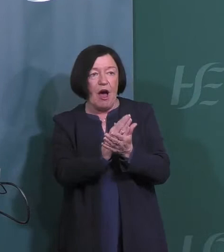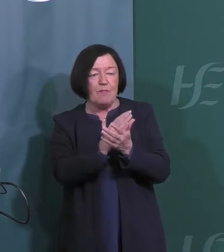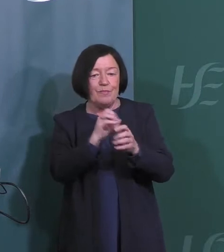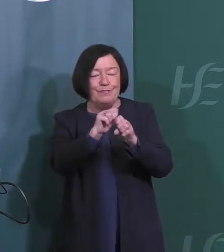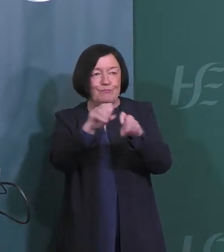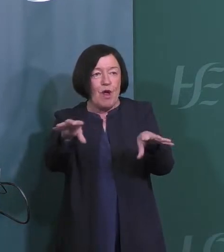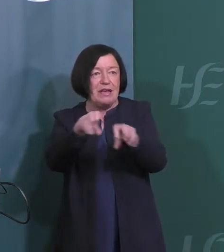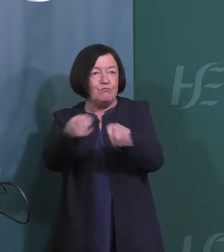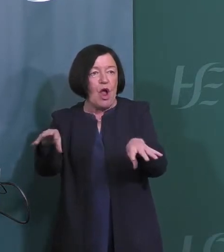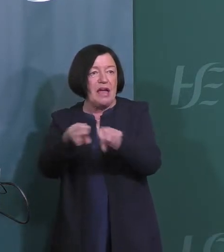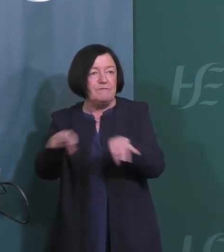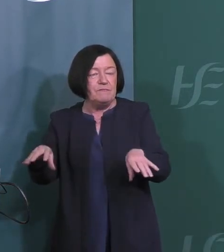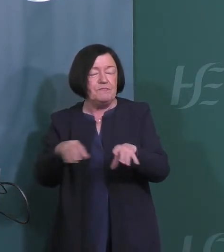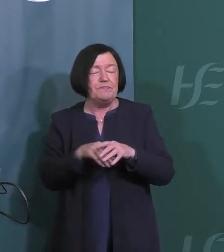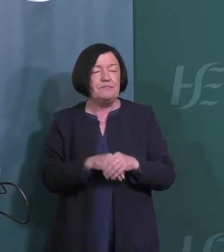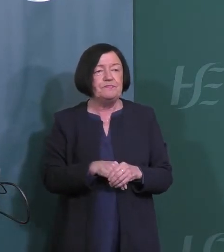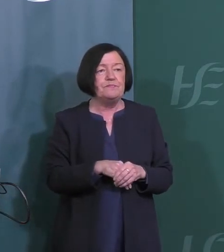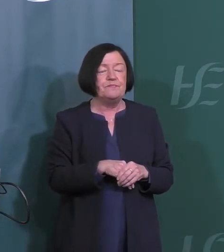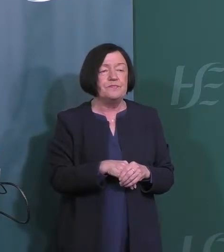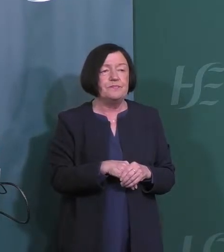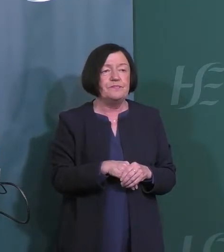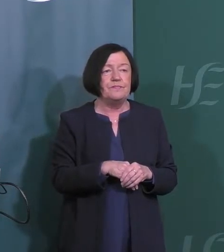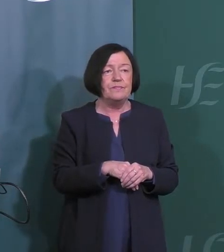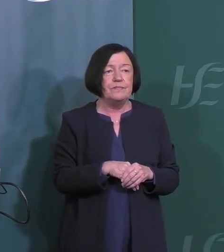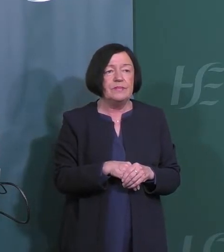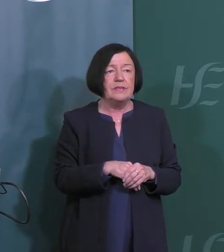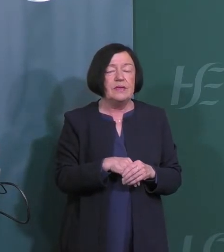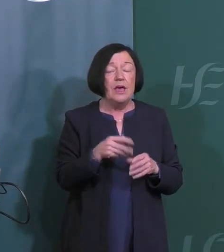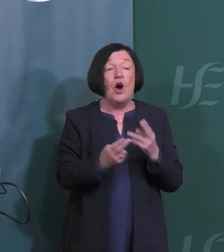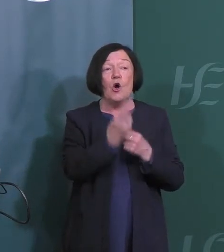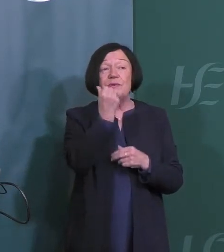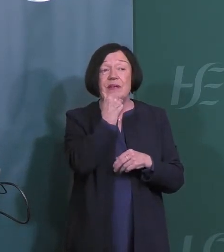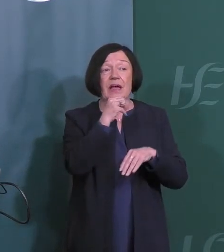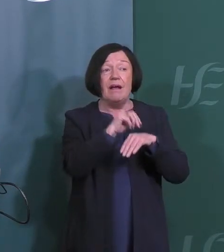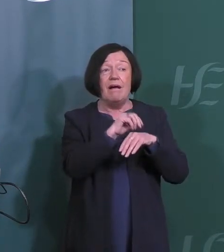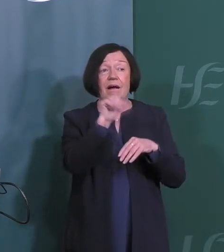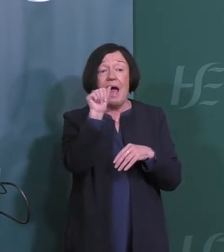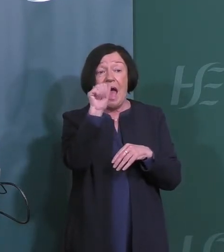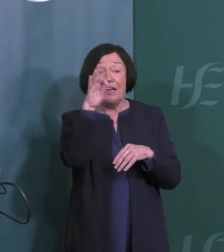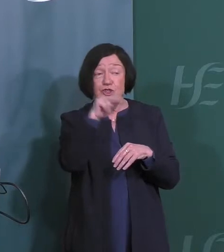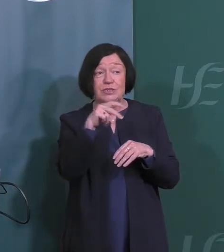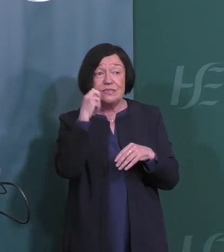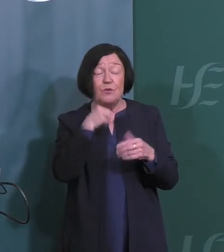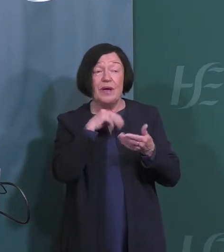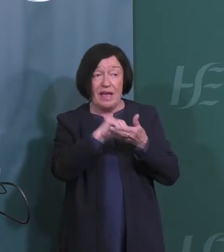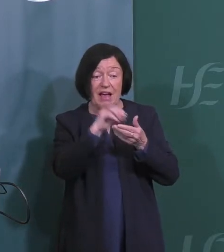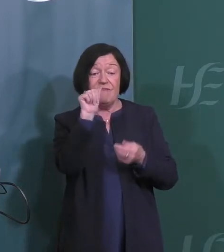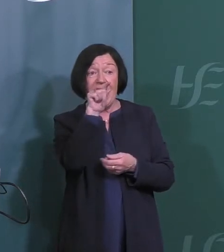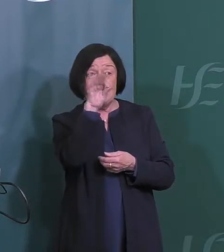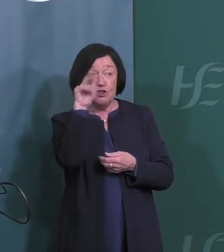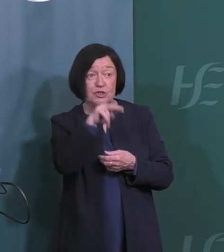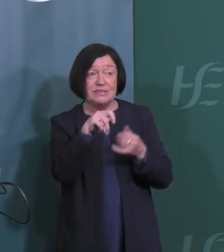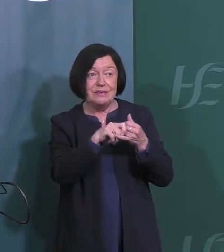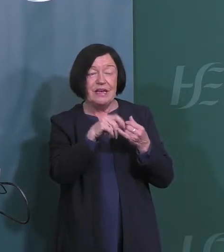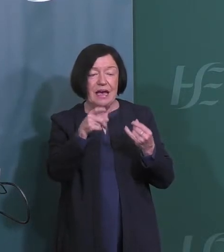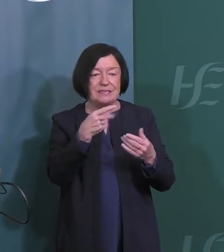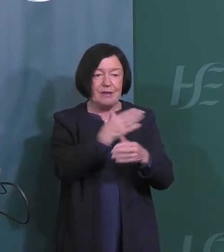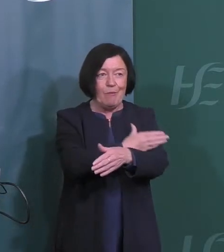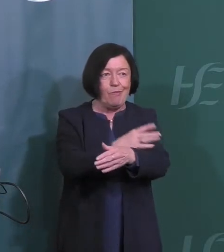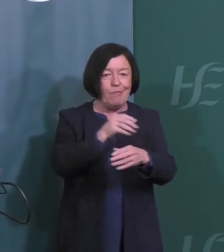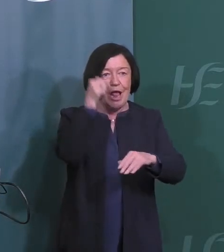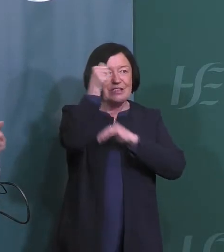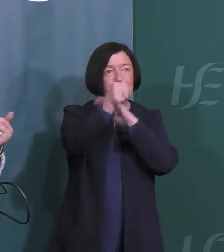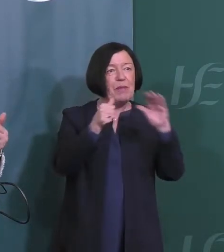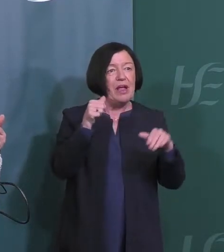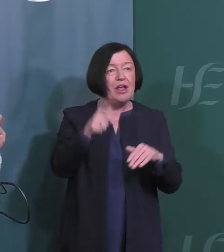spread. So in an update on antigen testing, we have been running antigen testing as a pilot in